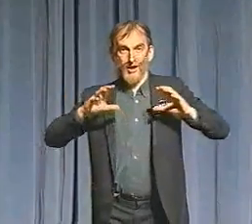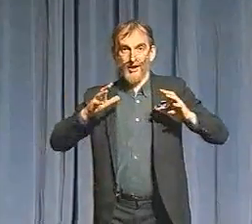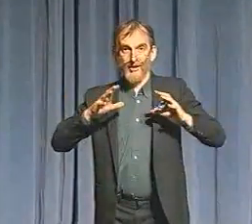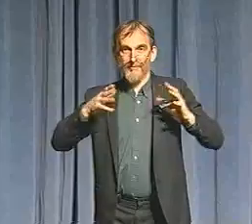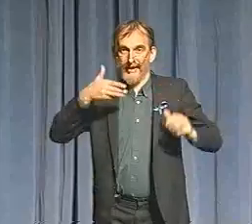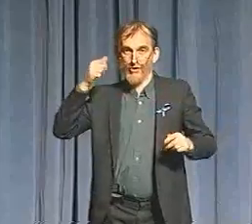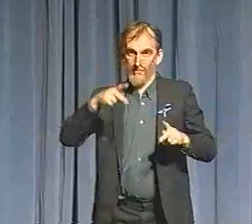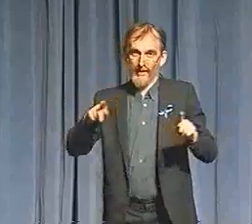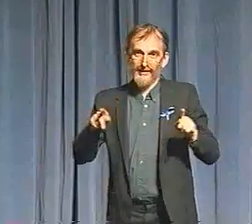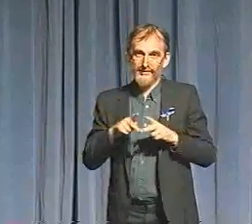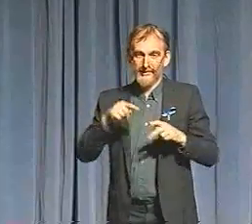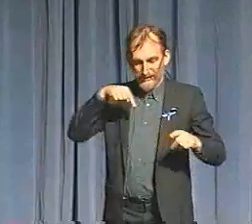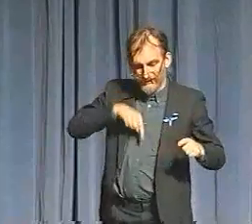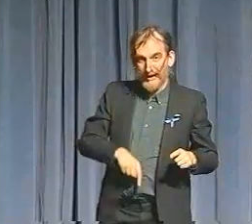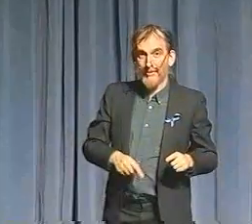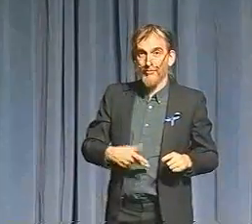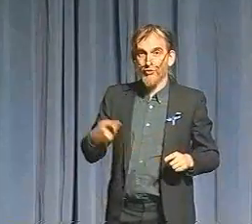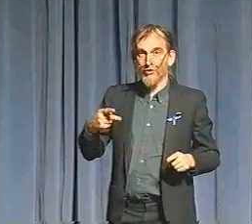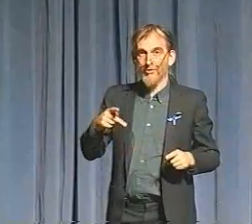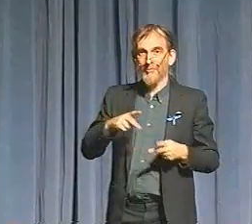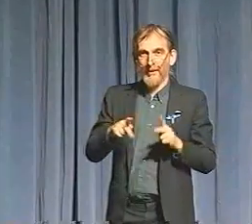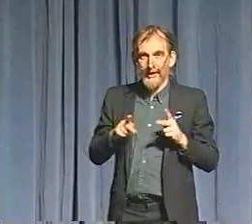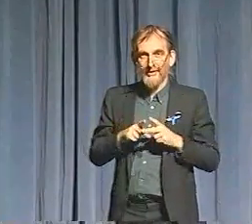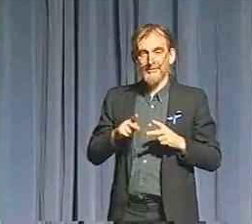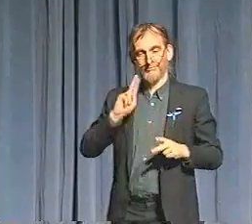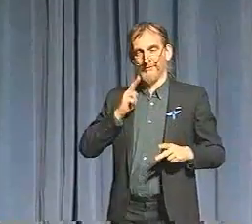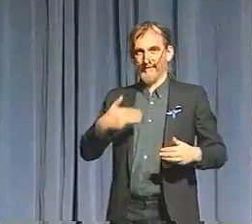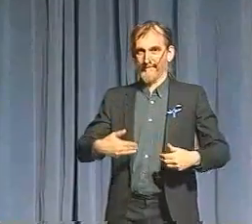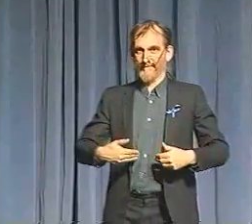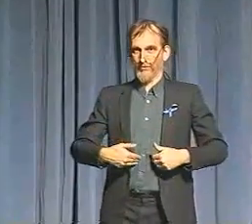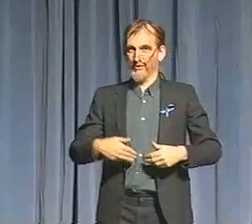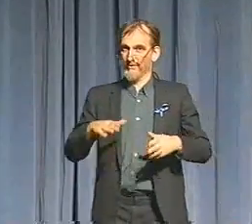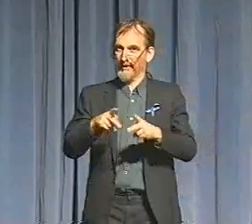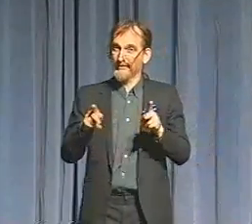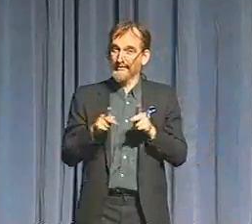learn how to interact and share information. And then we're in a better